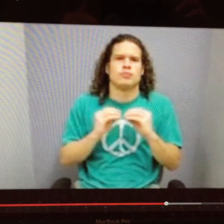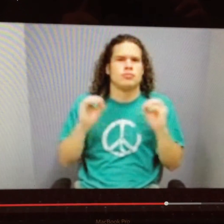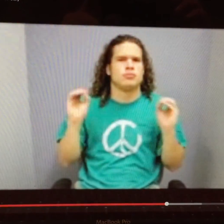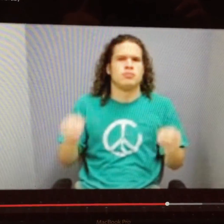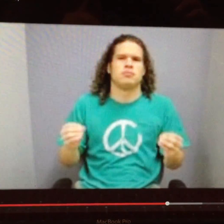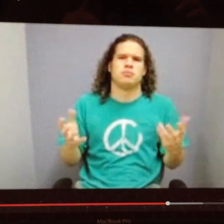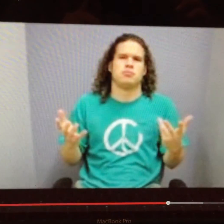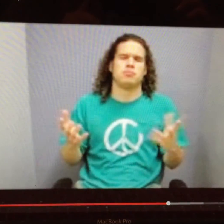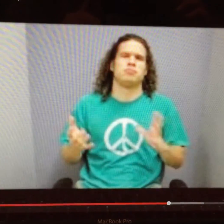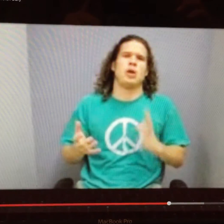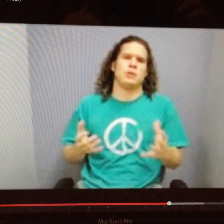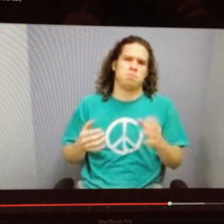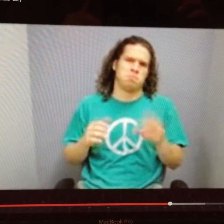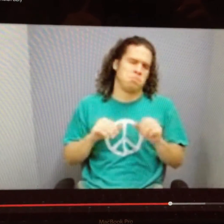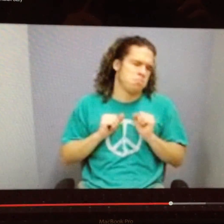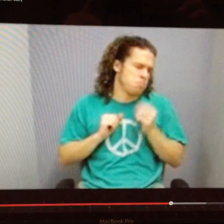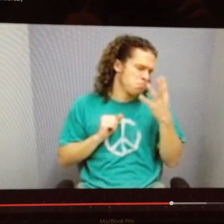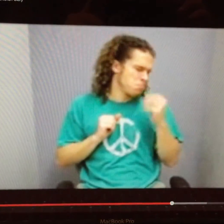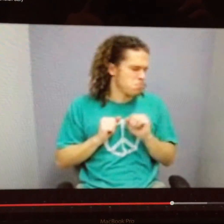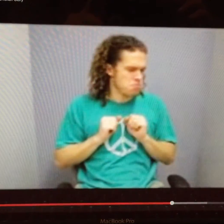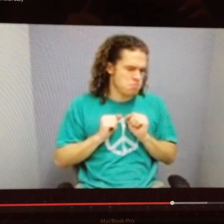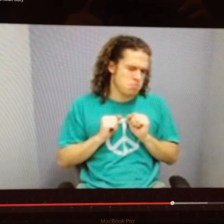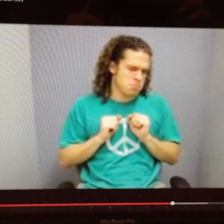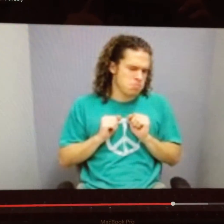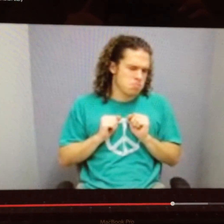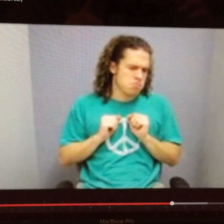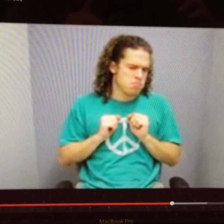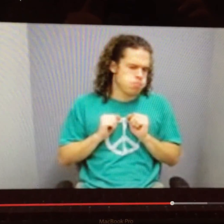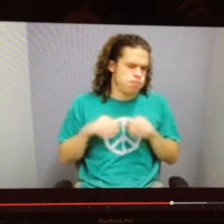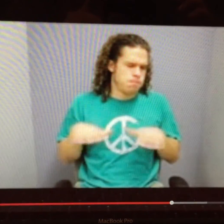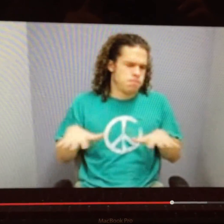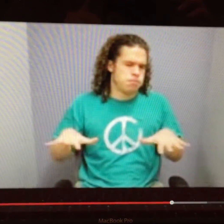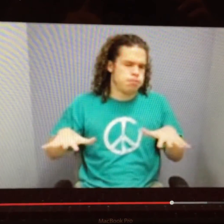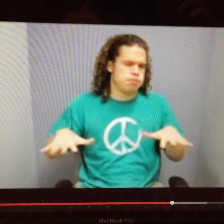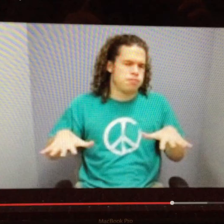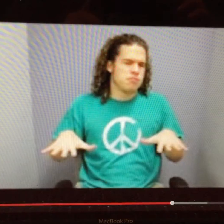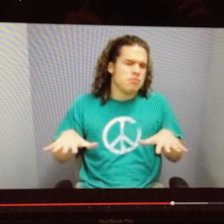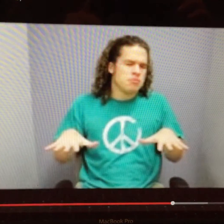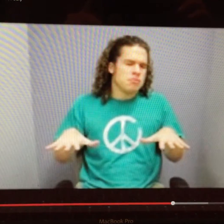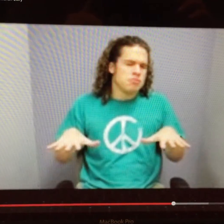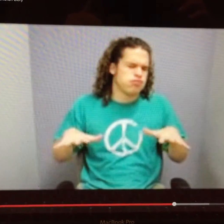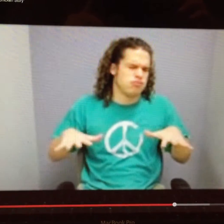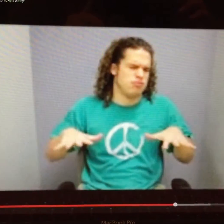She didn't hear the chickens anymore. She went to sleep, but